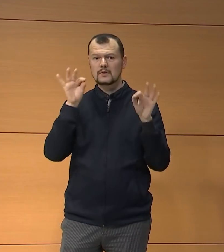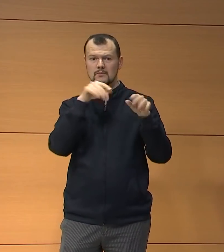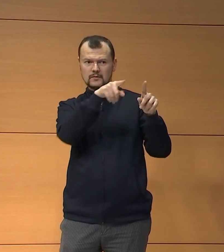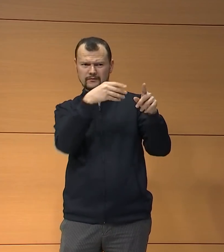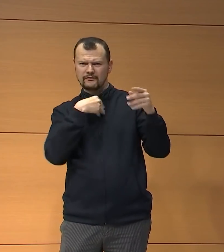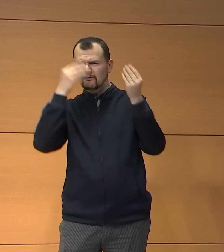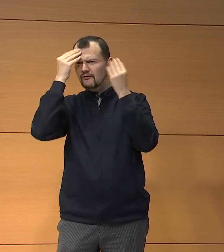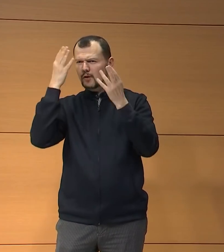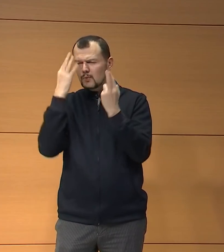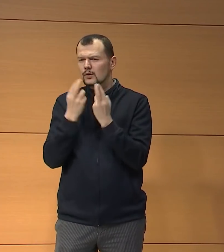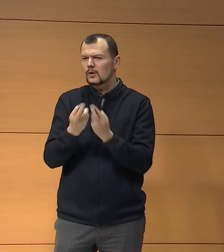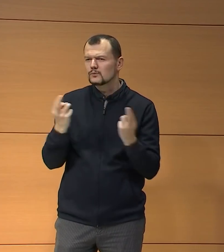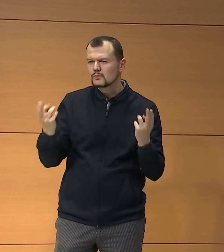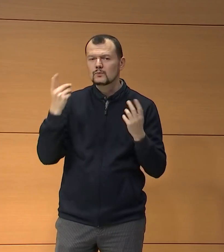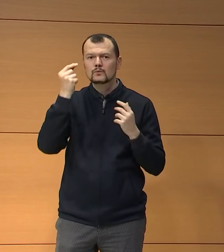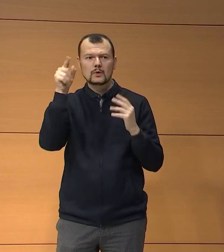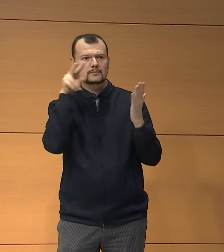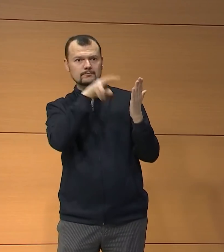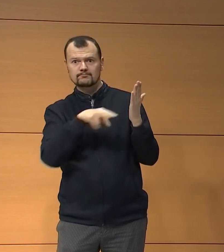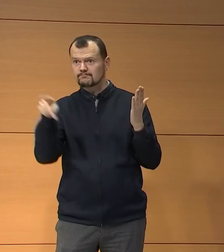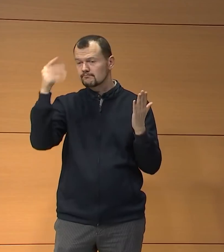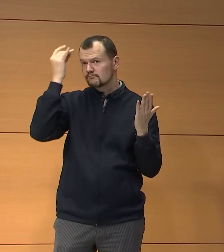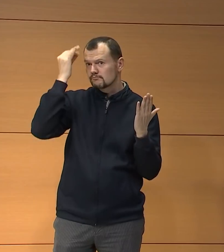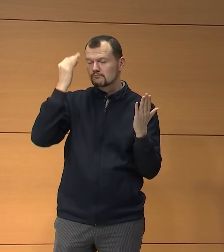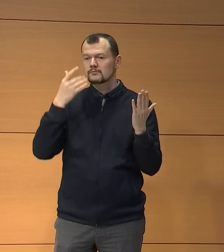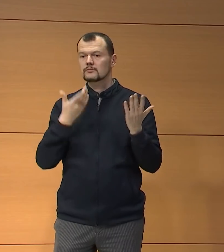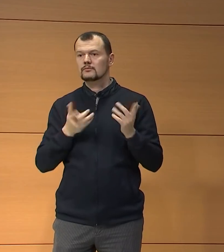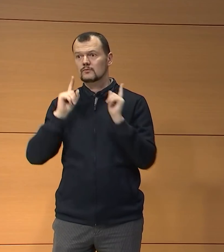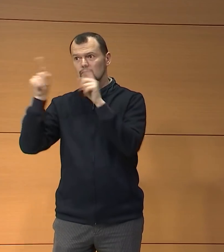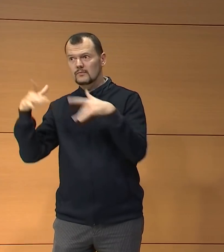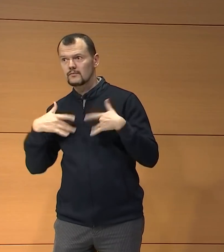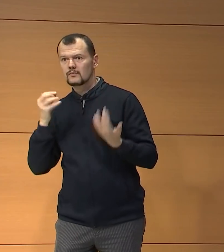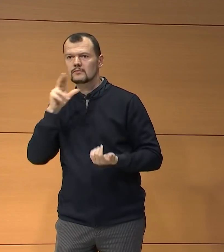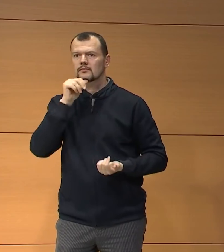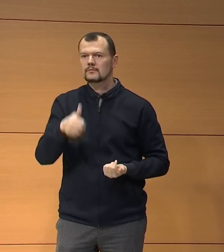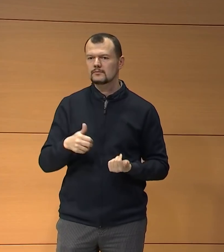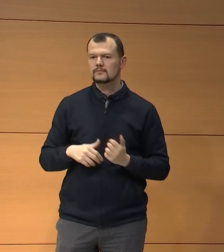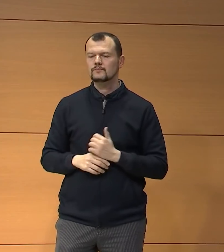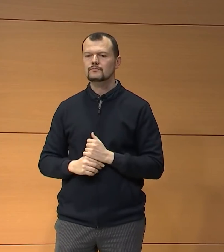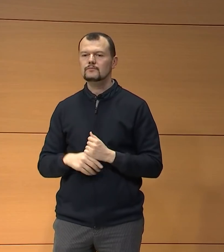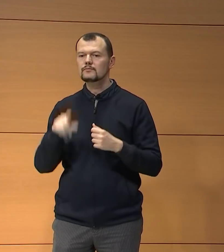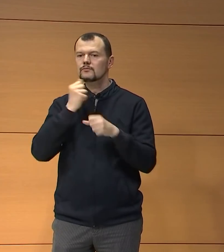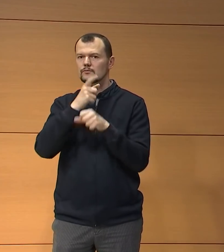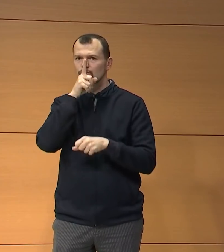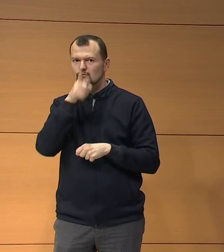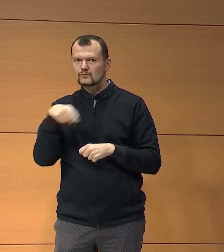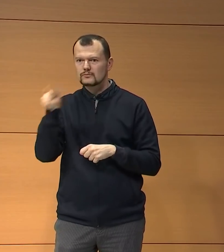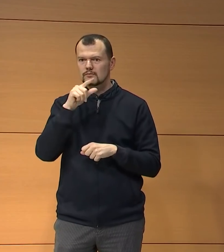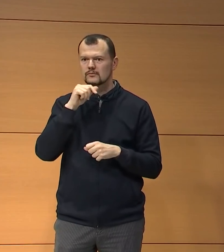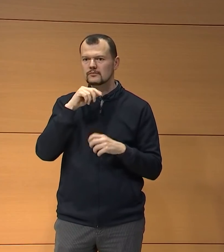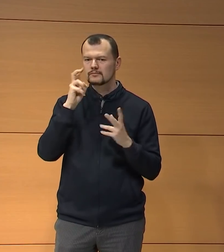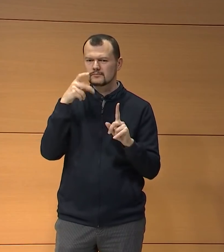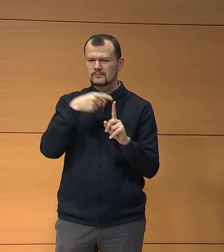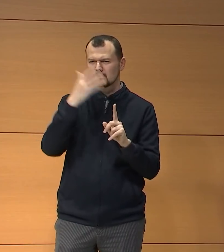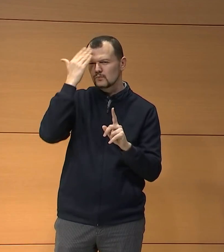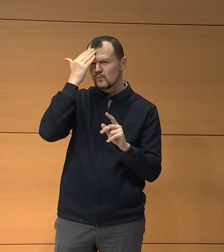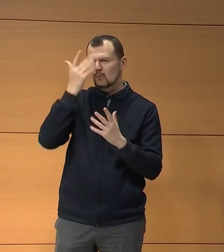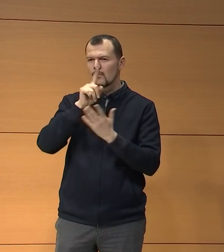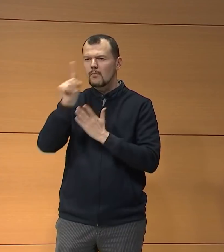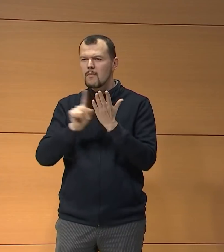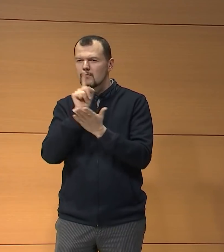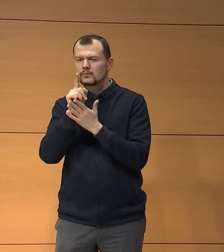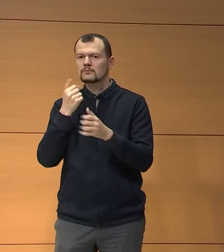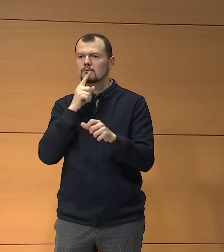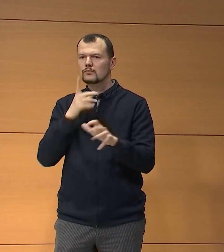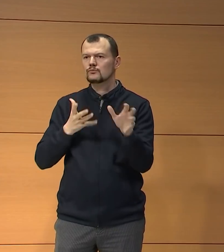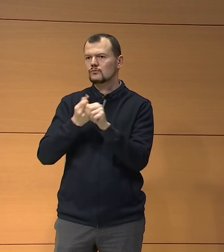that this is a changing situation hourly. The county is prepared. There are 2 important items that we ask